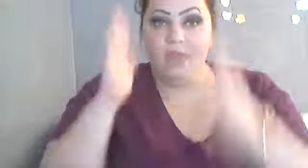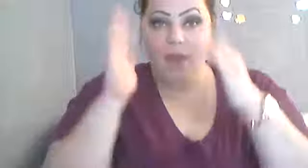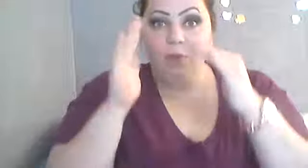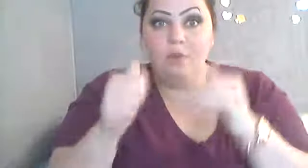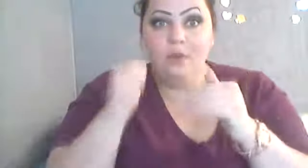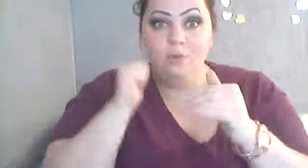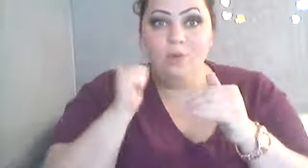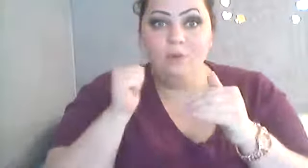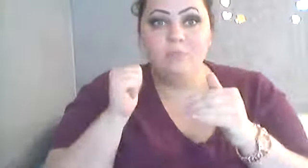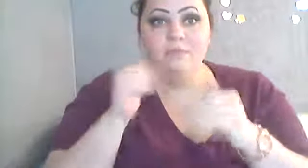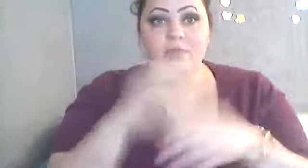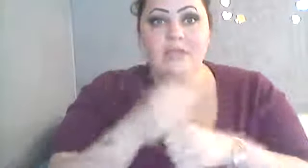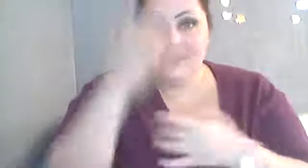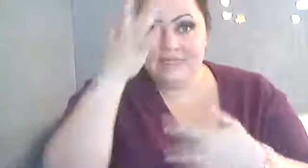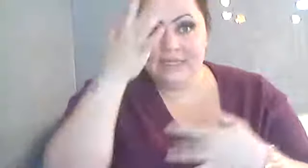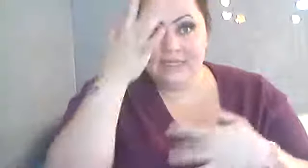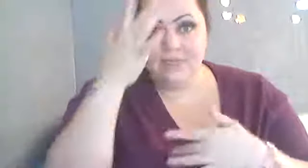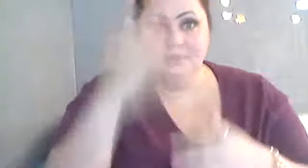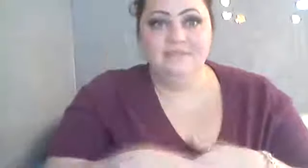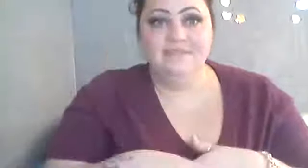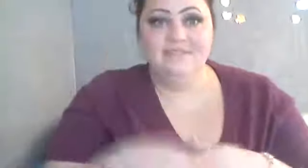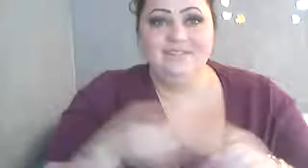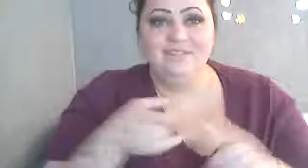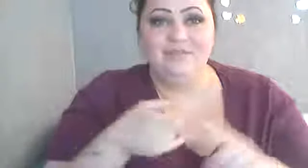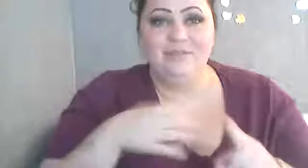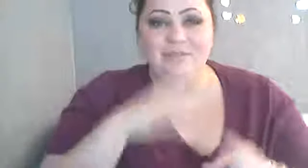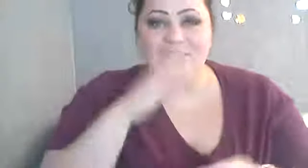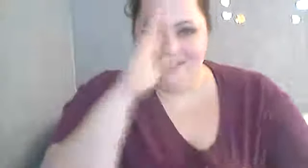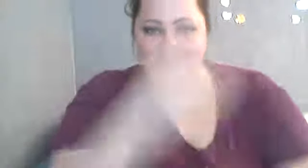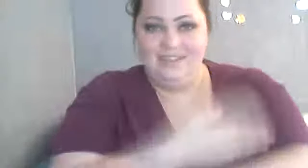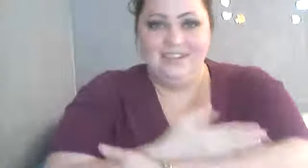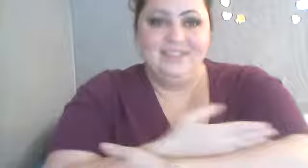I'm hoping I won't get sick from my son.